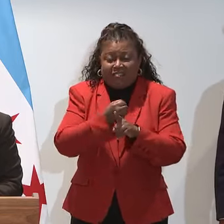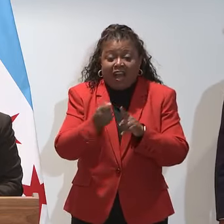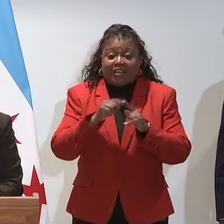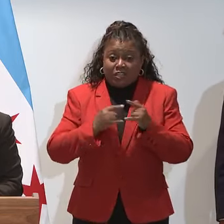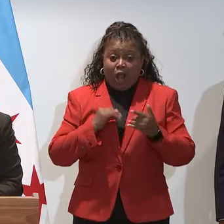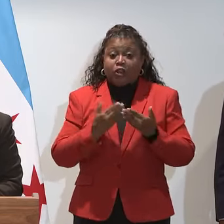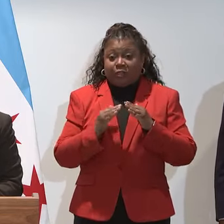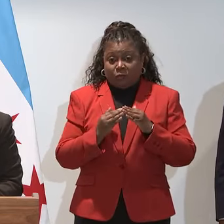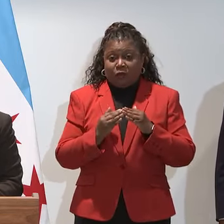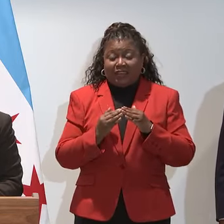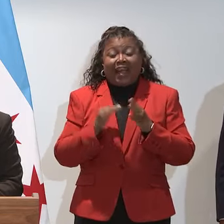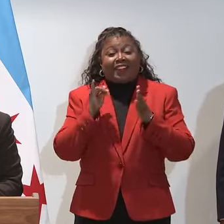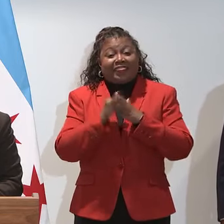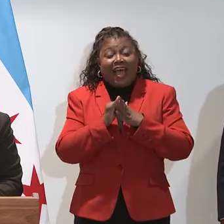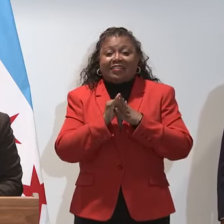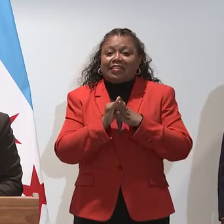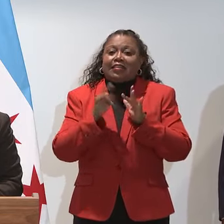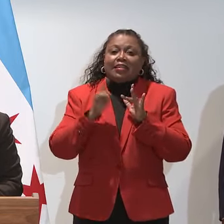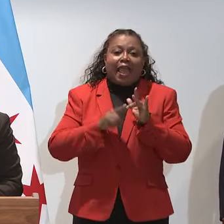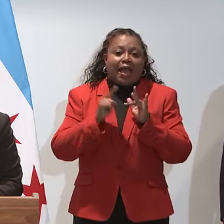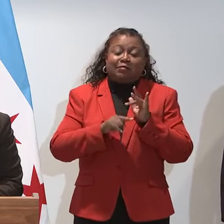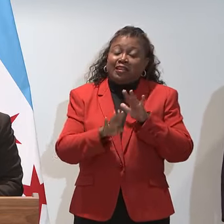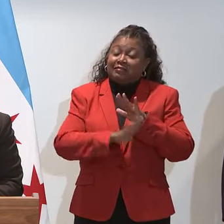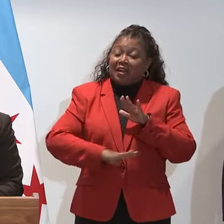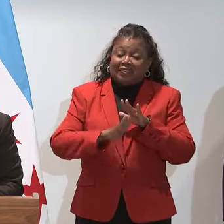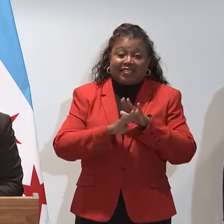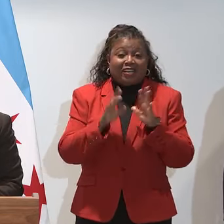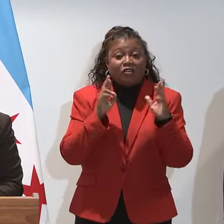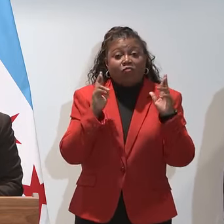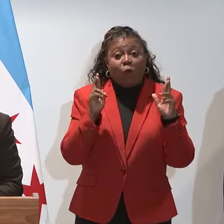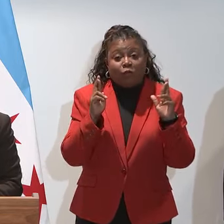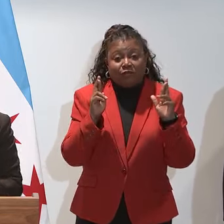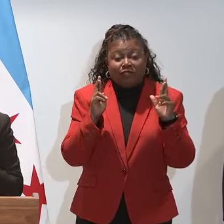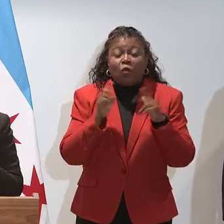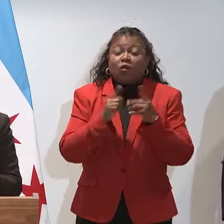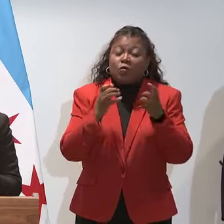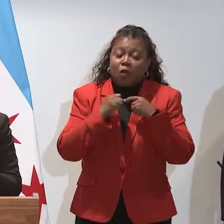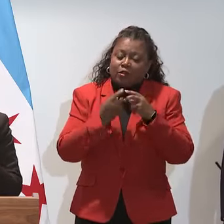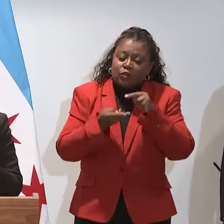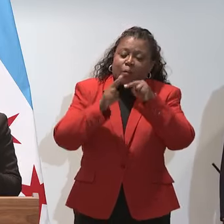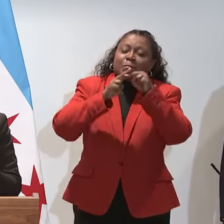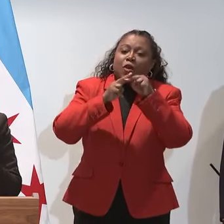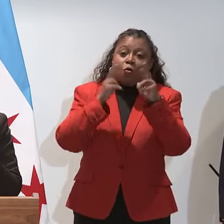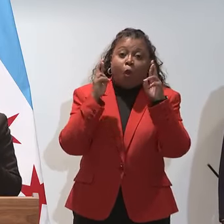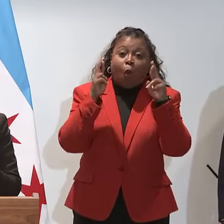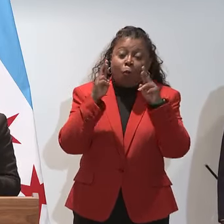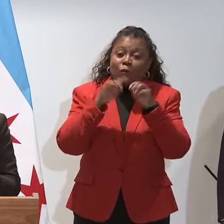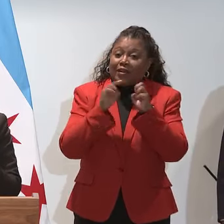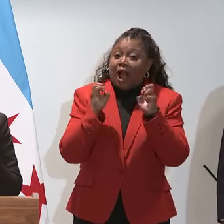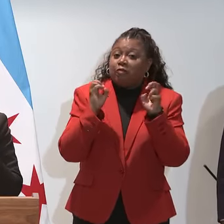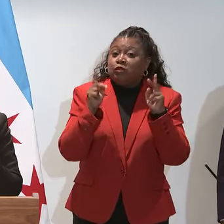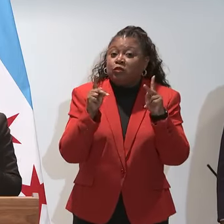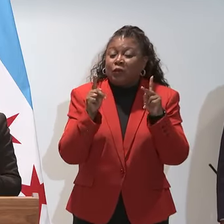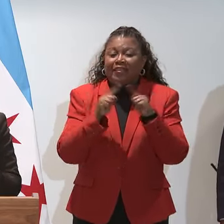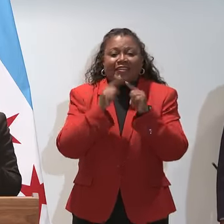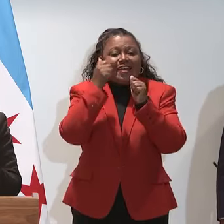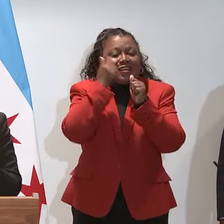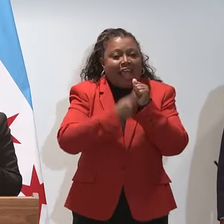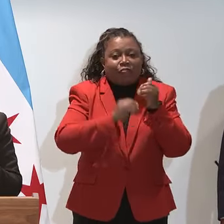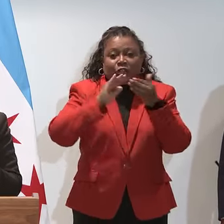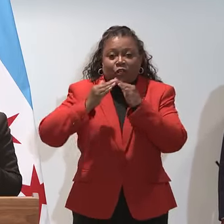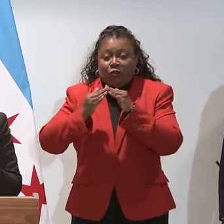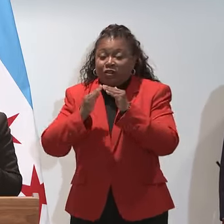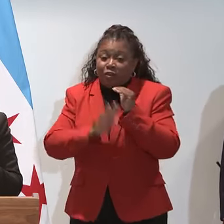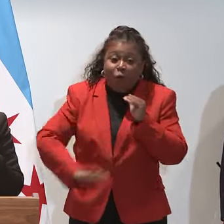in our community, and that is an absence, fundamentally, of hope. We want to build hope and opportunity in every